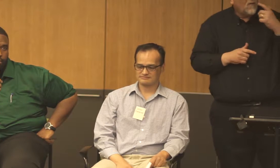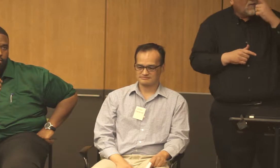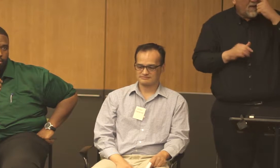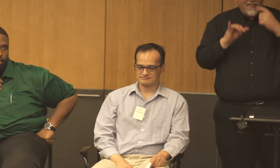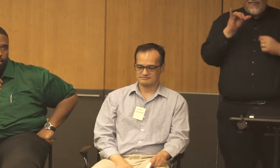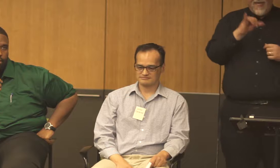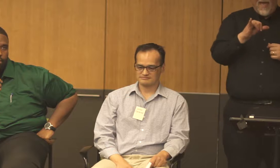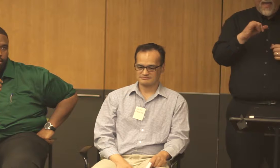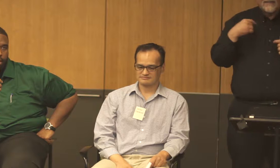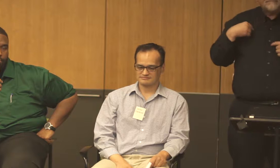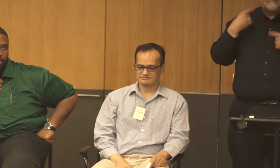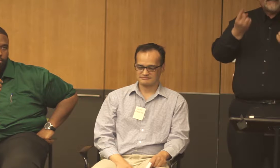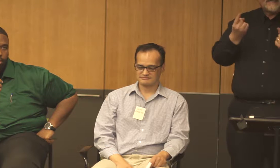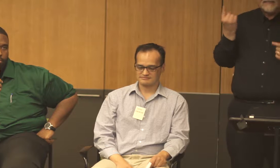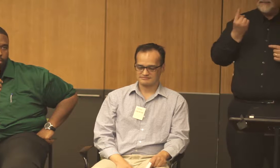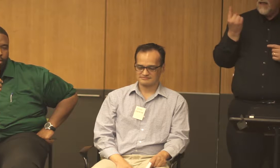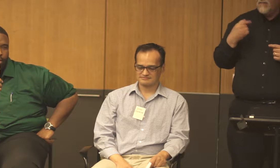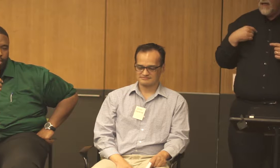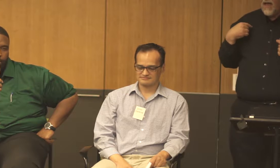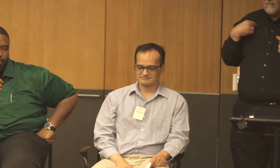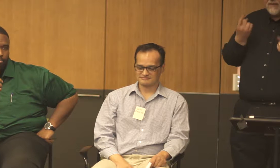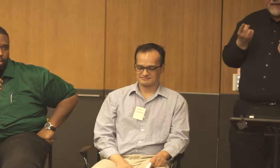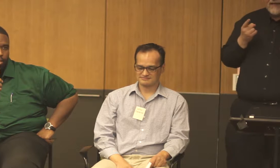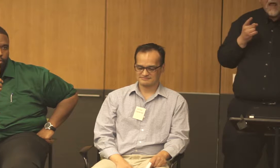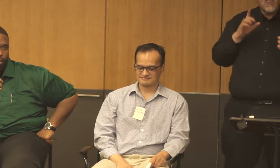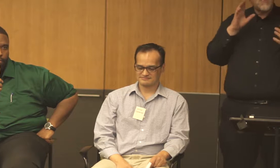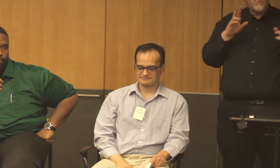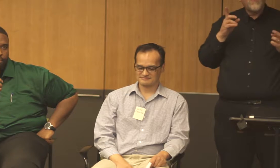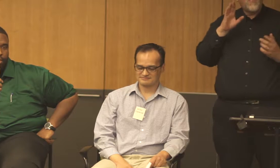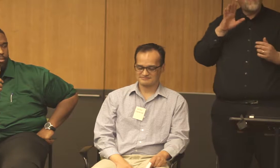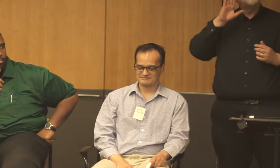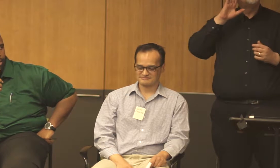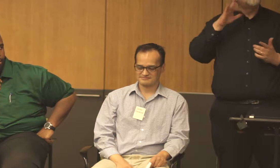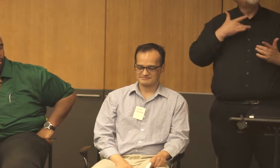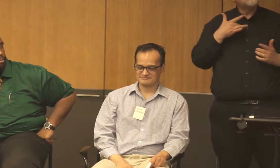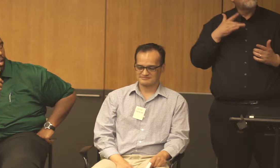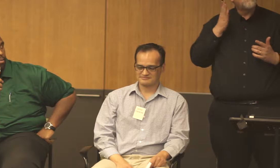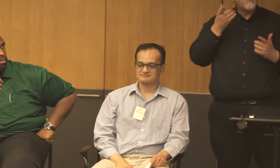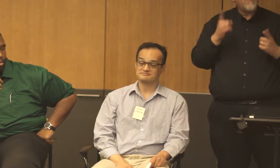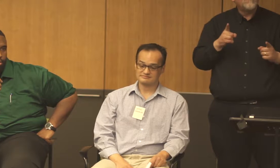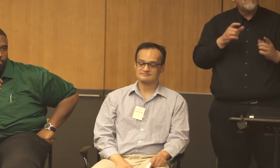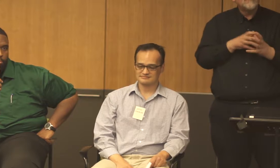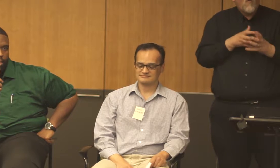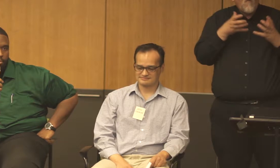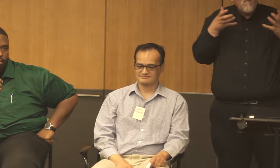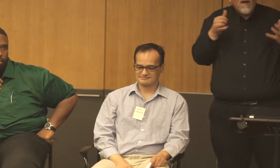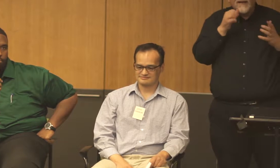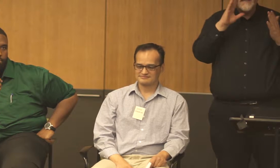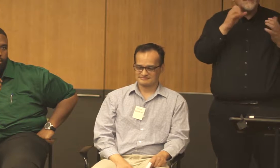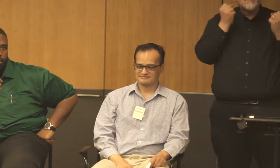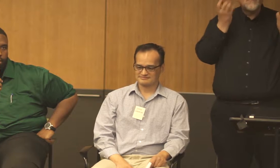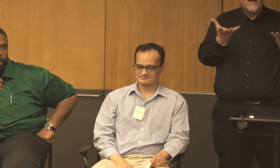that's been something that I've been expected, but I didn't expect the amount of people that